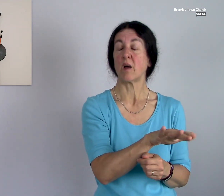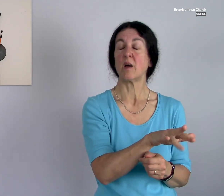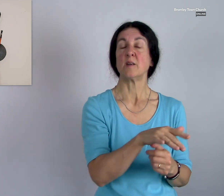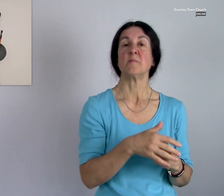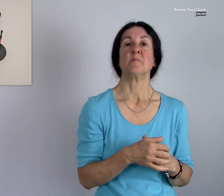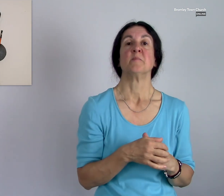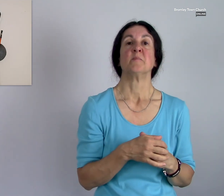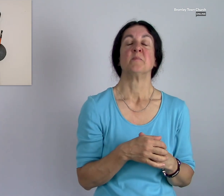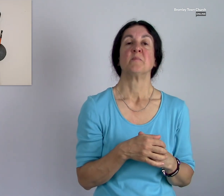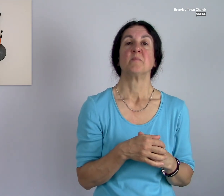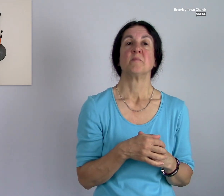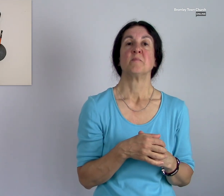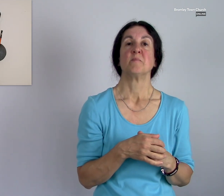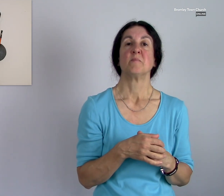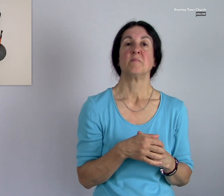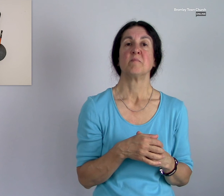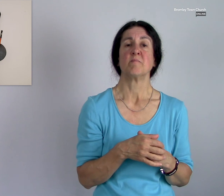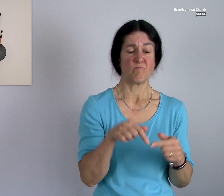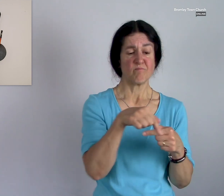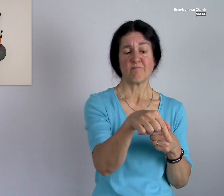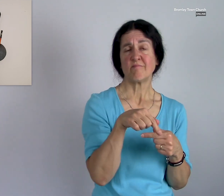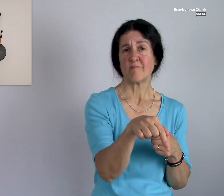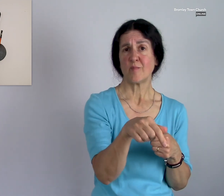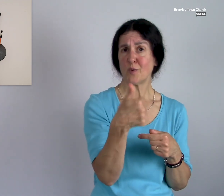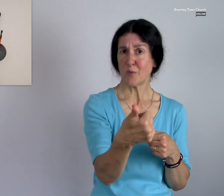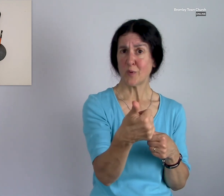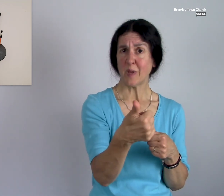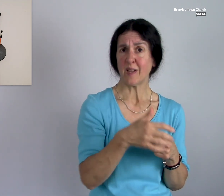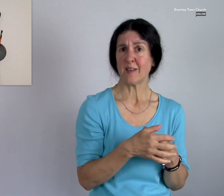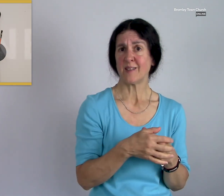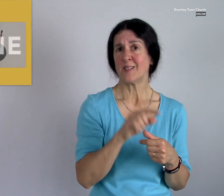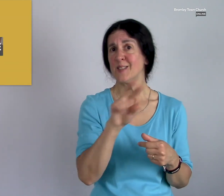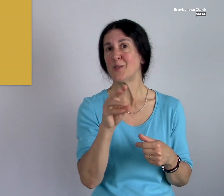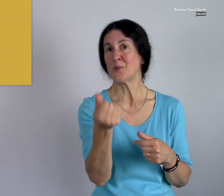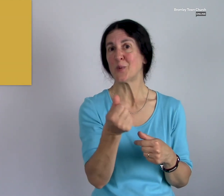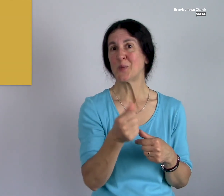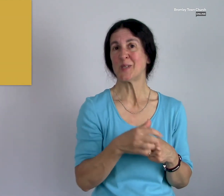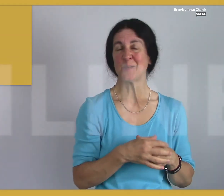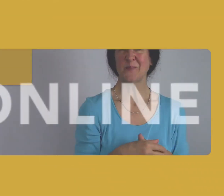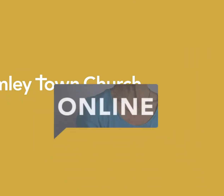there. Don't miss it. And have a great week. I will see you soon.